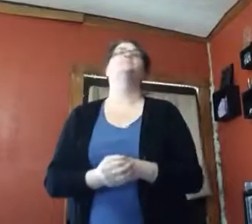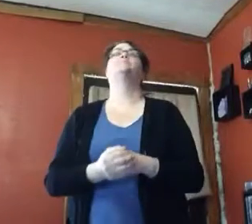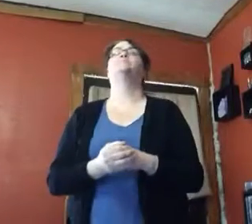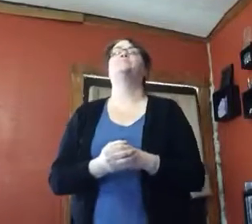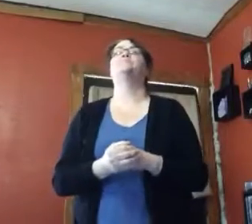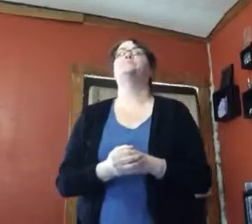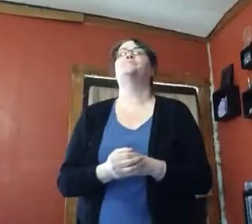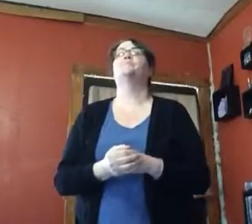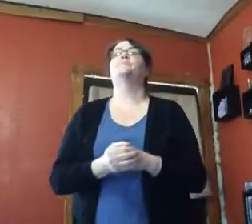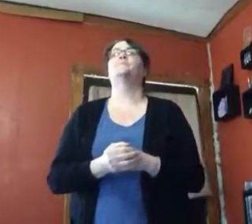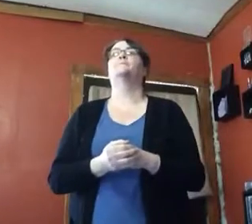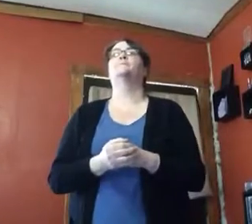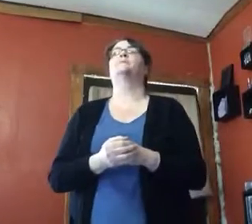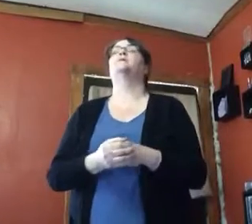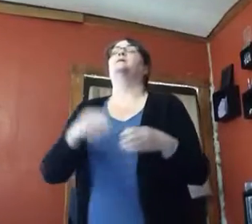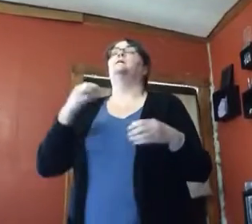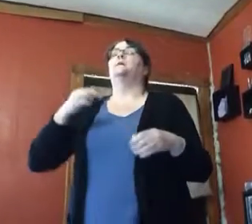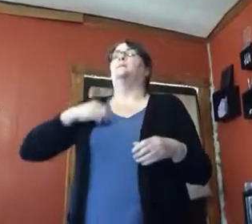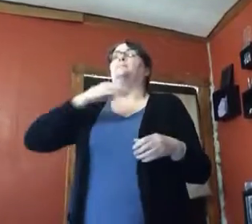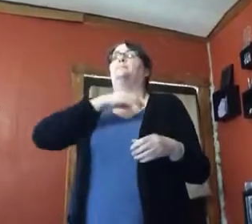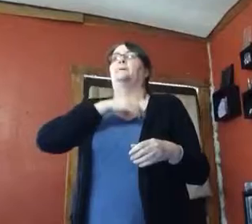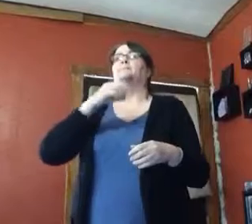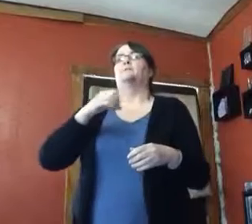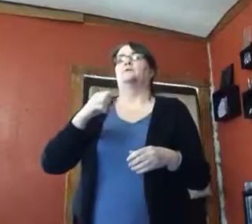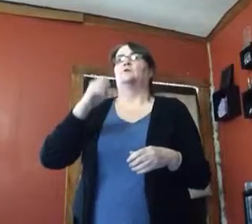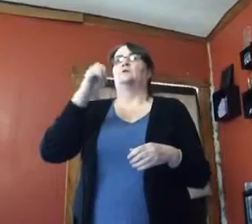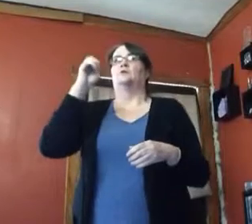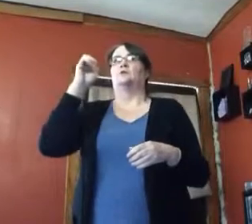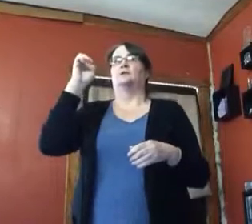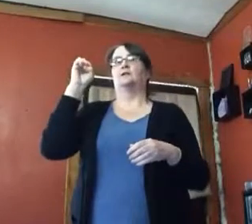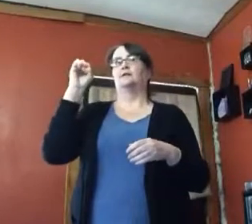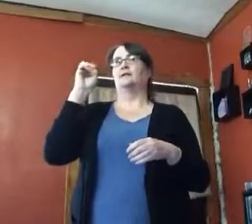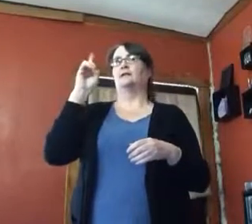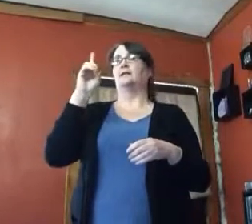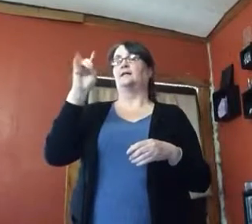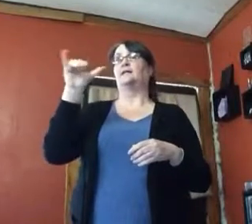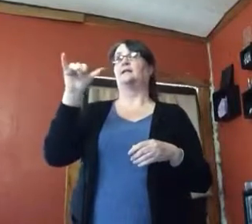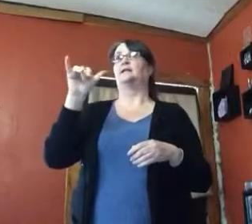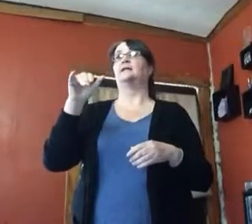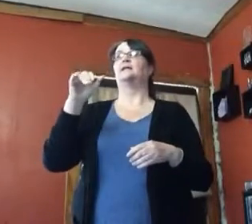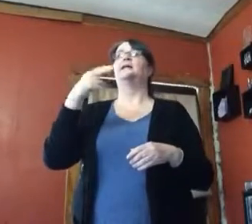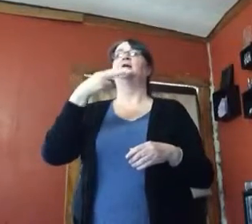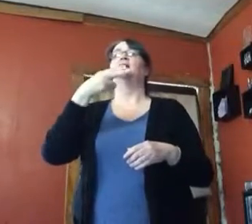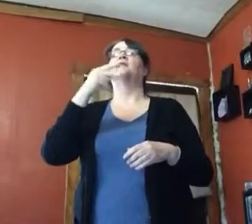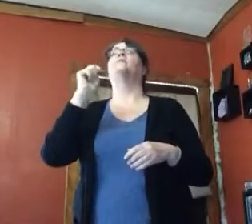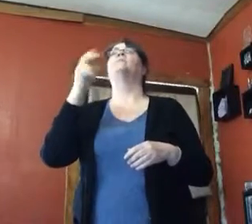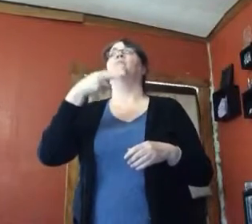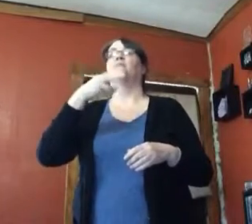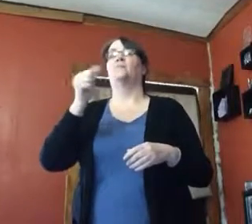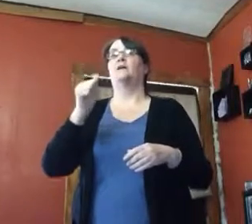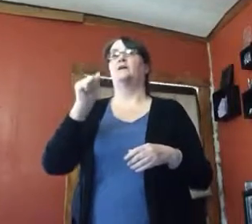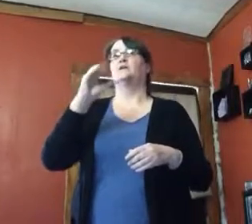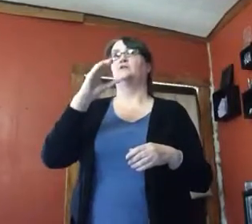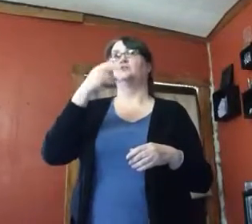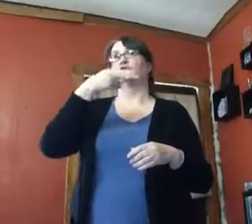Eddie Thatcher was Wilson's former drinking buddy, who approached Wilson saying that he had